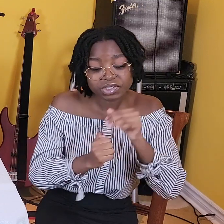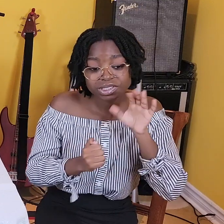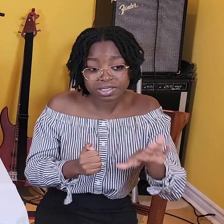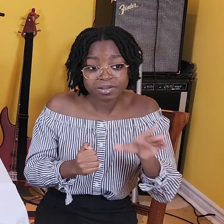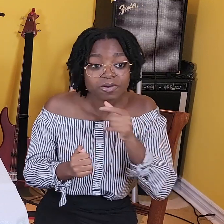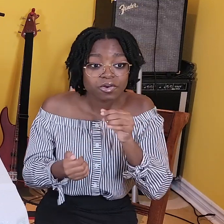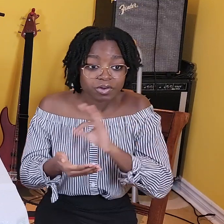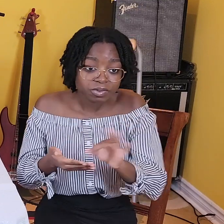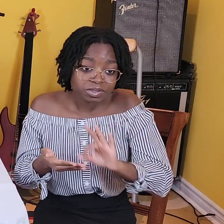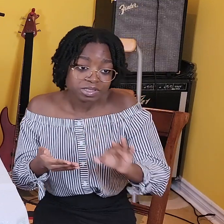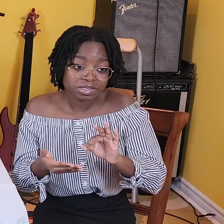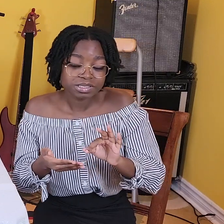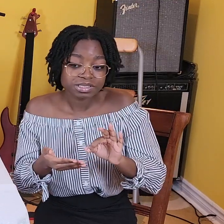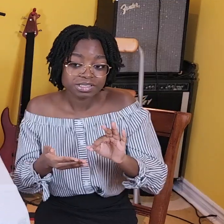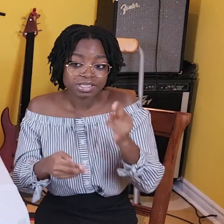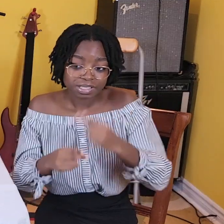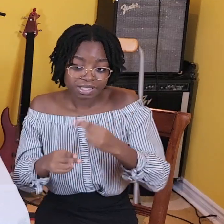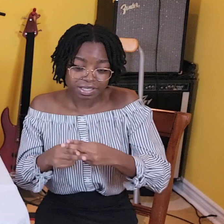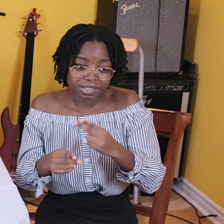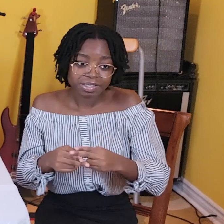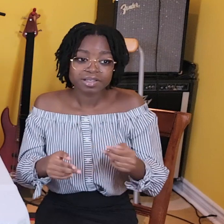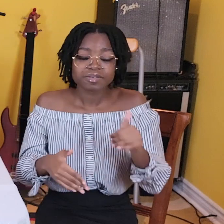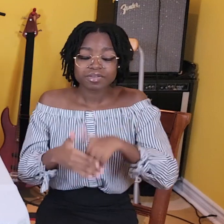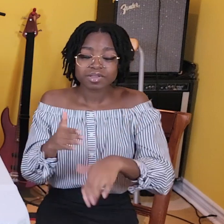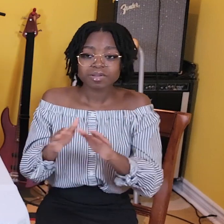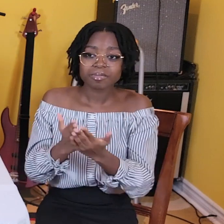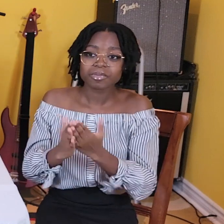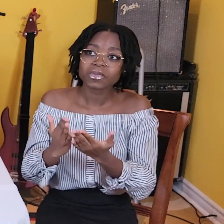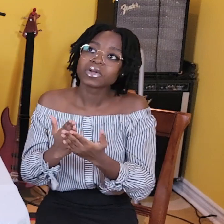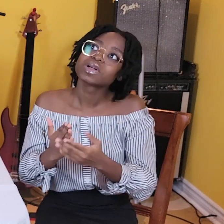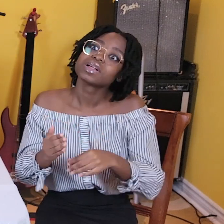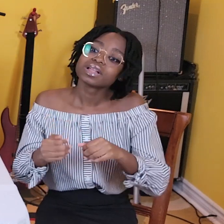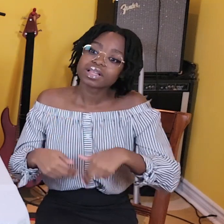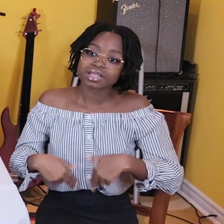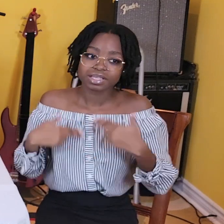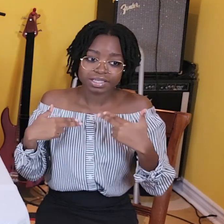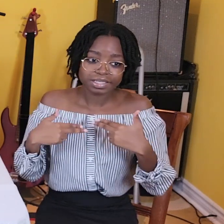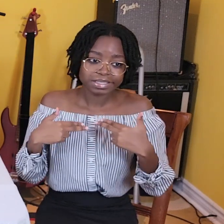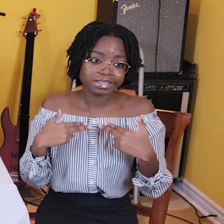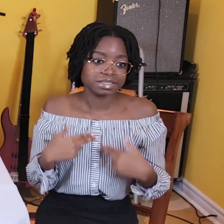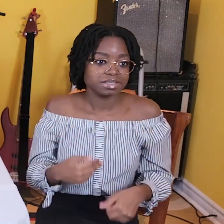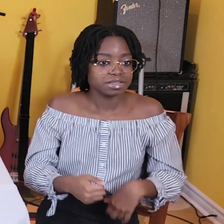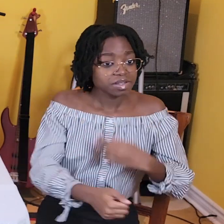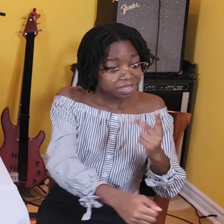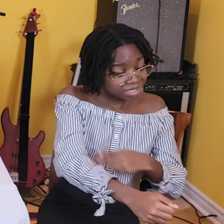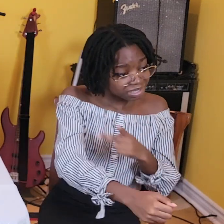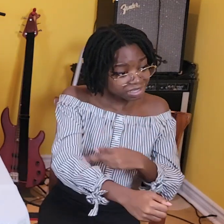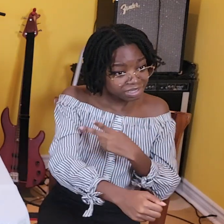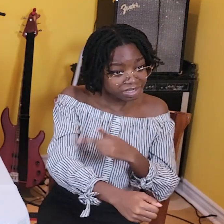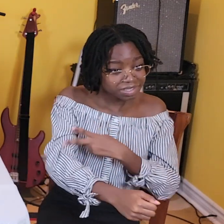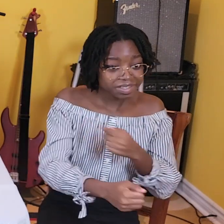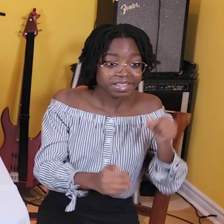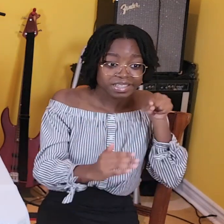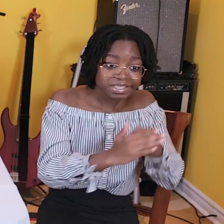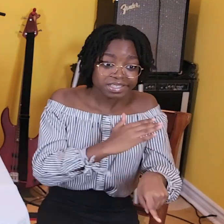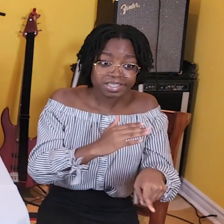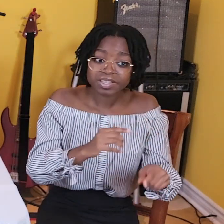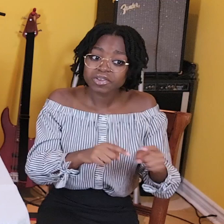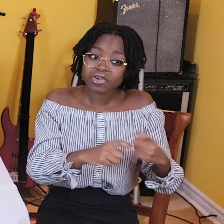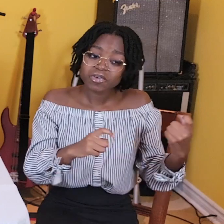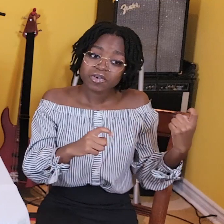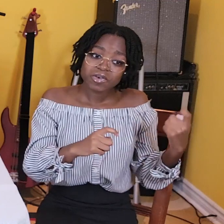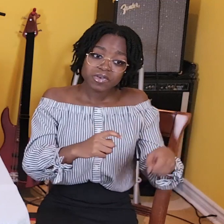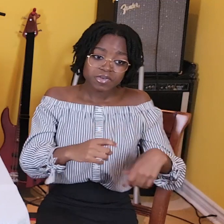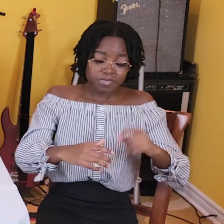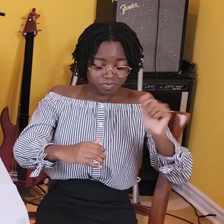book of life of the Lamb slain from the foundation of the earth, of the world. So if you're not born again, if your name is